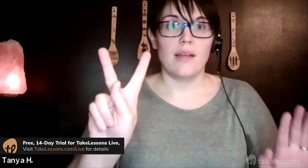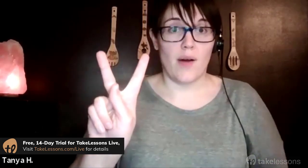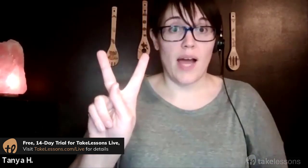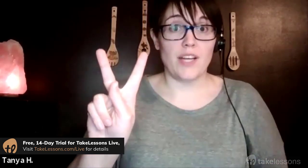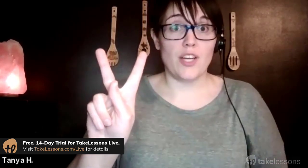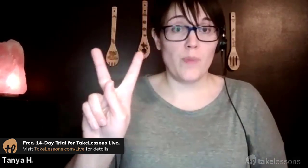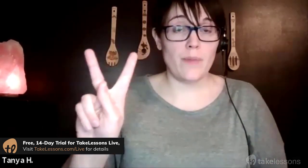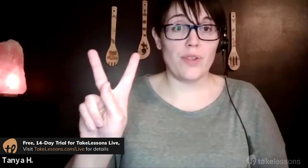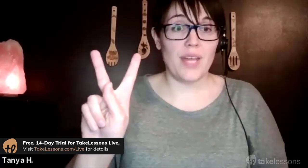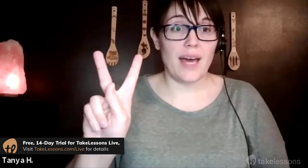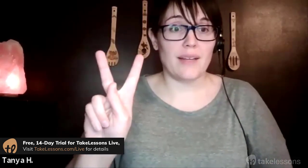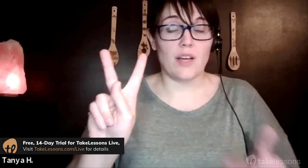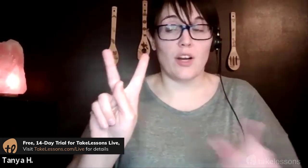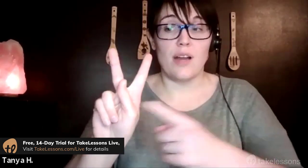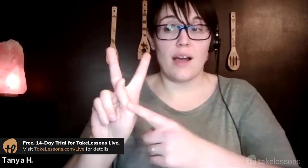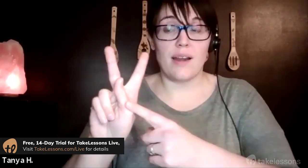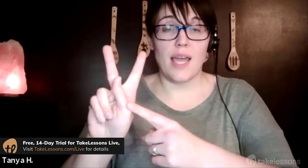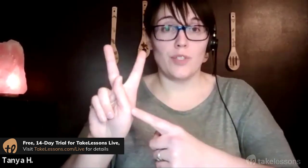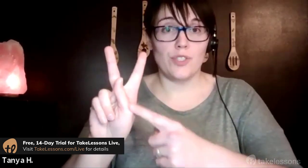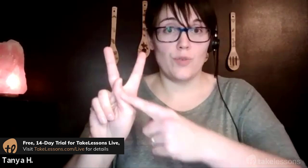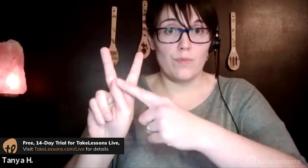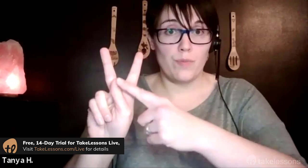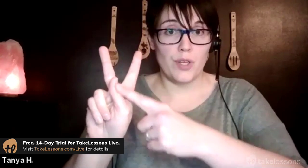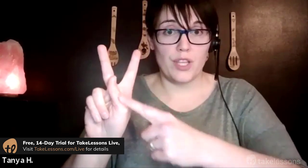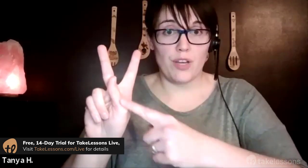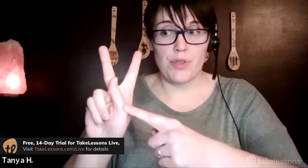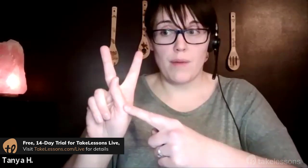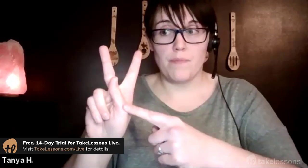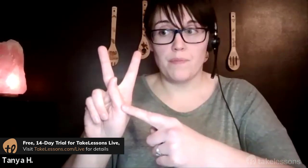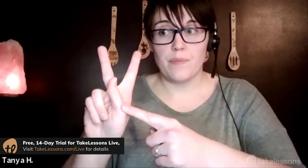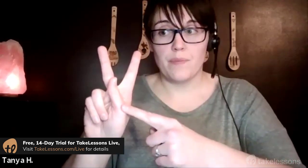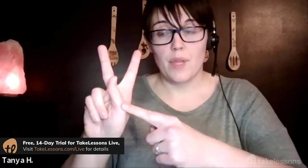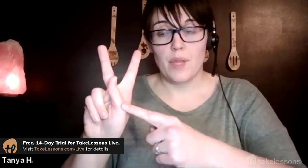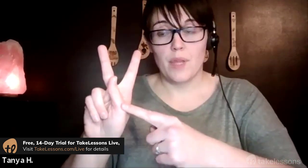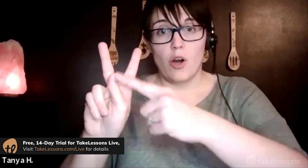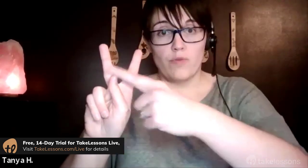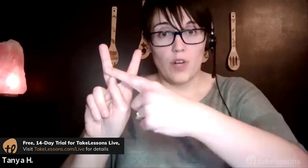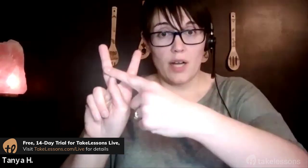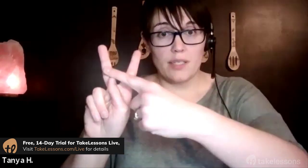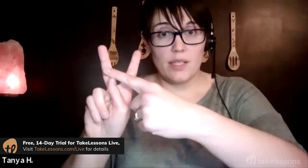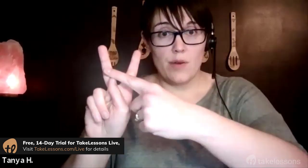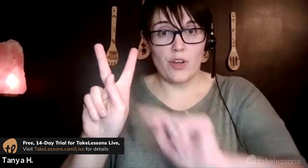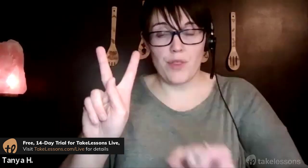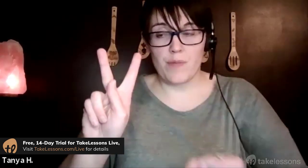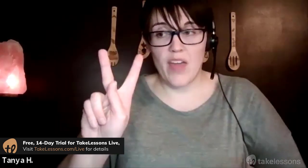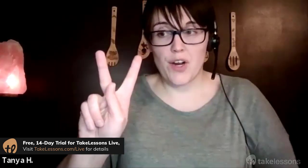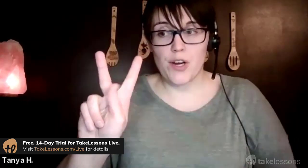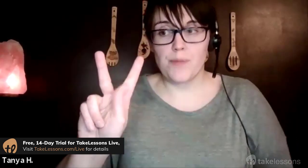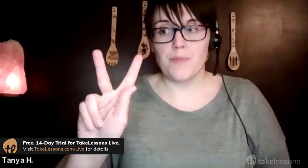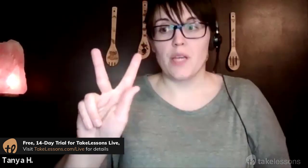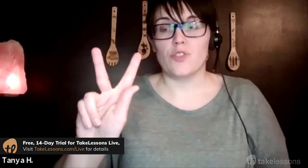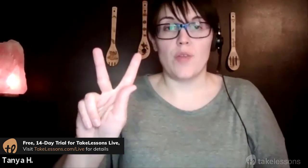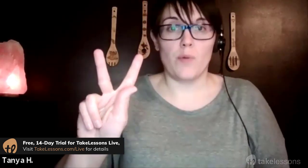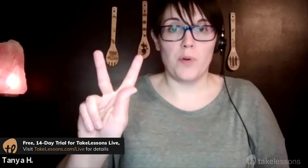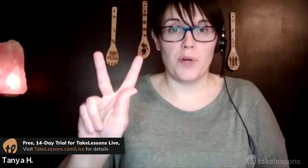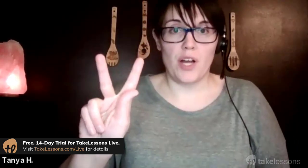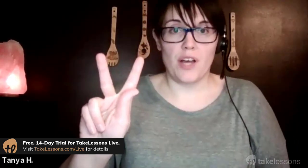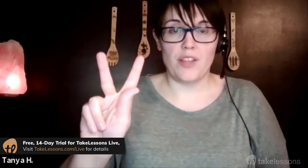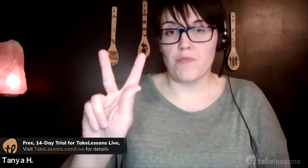I know people that are not able to put their thumb over onto their middle finger, so they will put it on their first